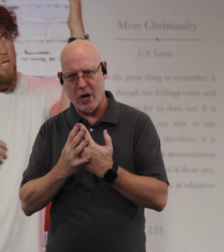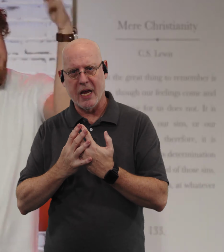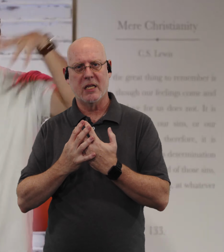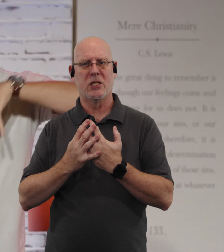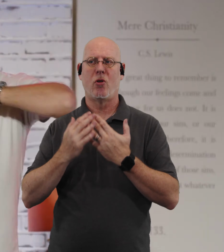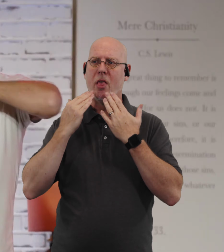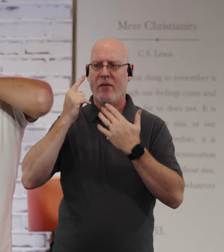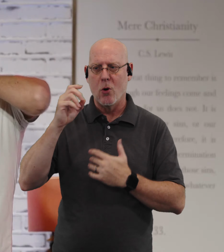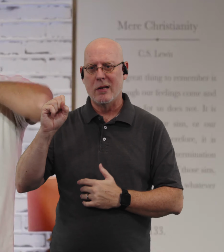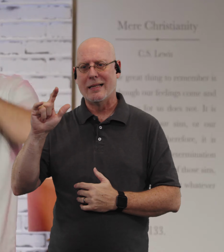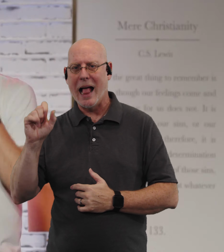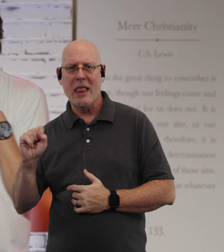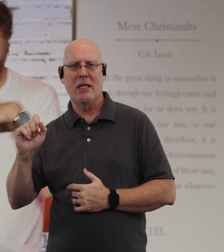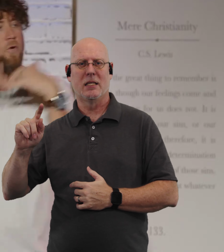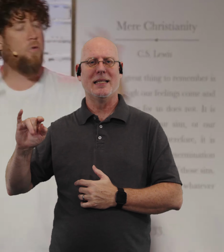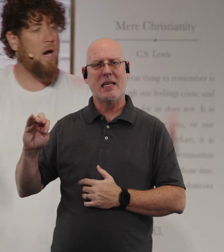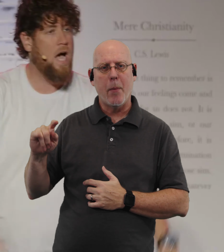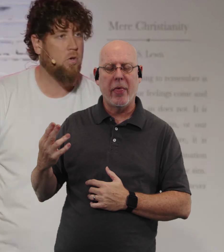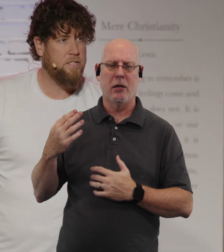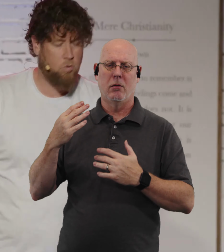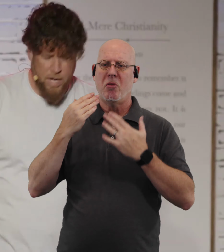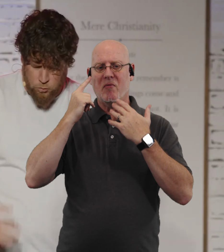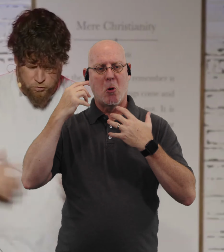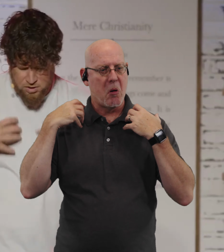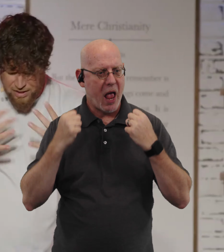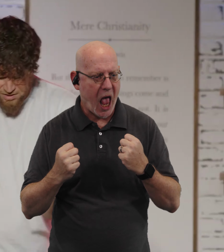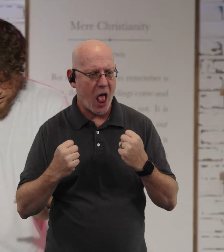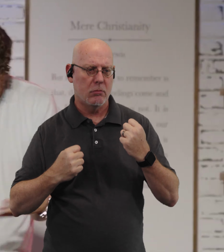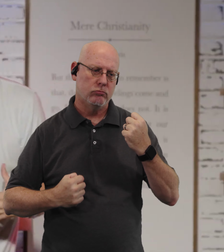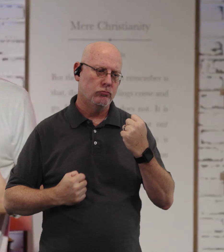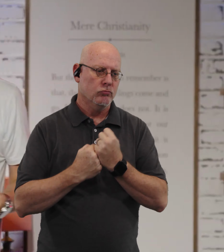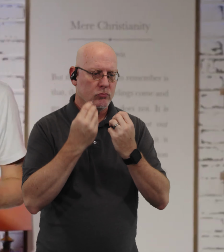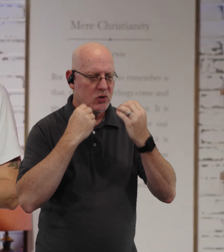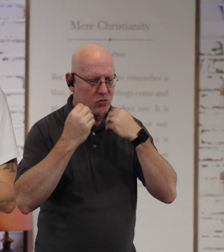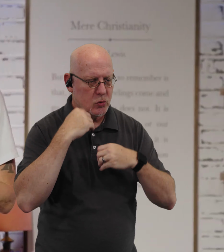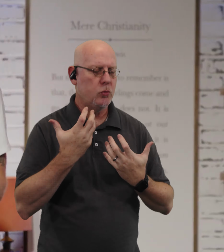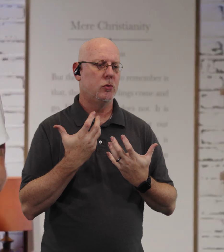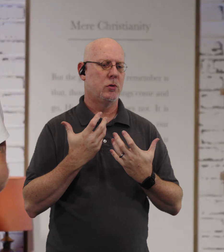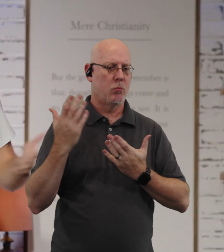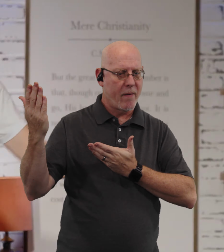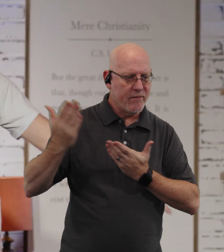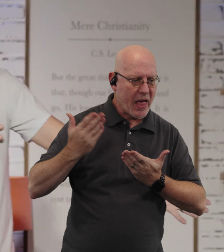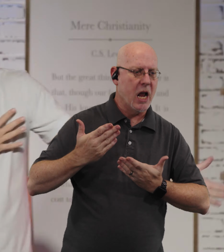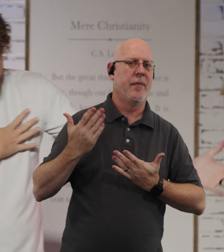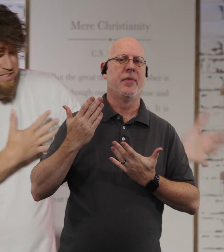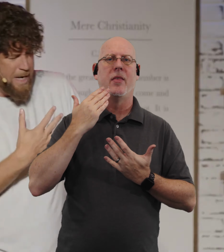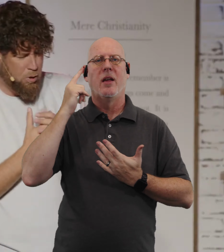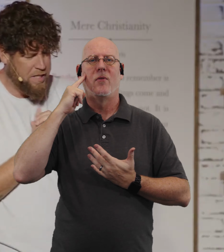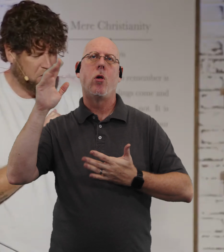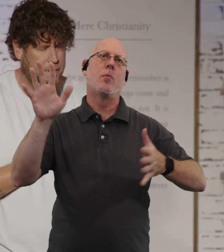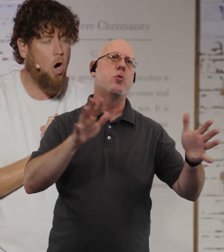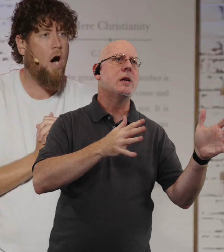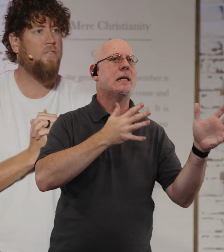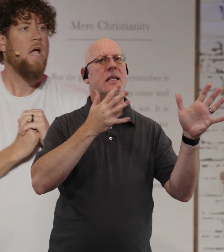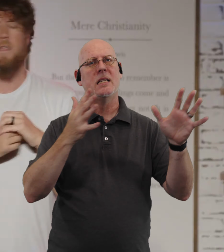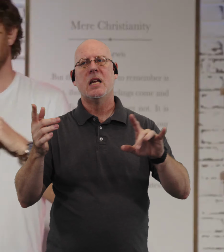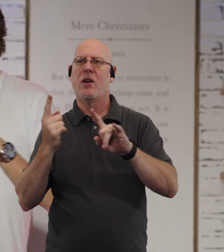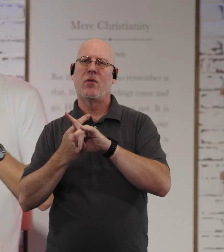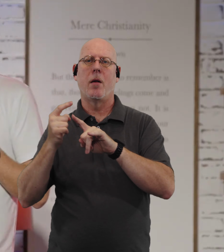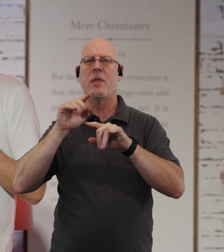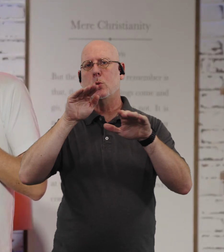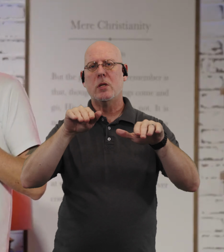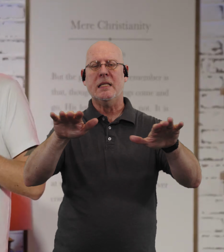for Silas and Timothy, he's grateful for health, he's grateful for sustenance, he's grateful for provision, he's grateful for the sea breeze coming off